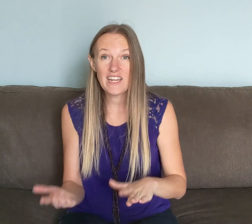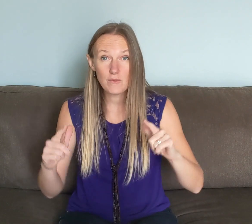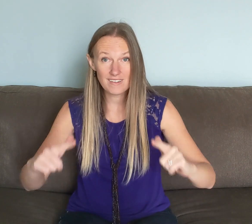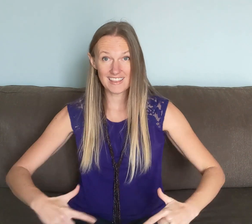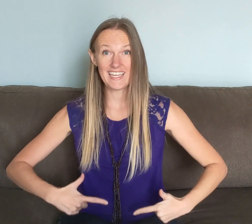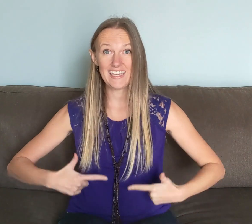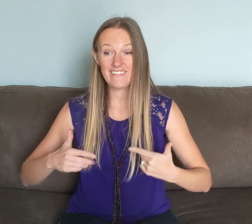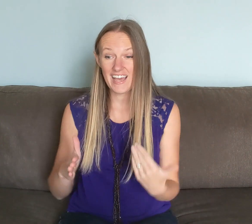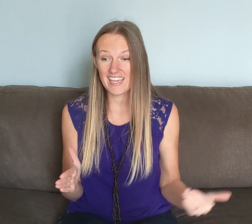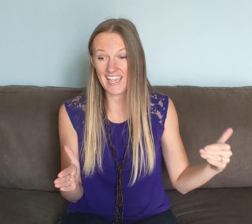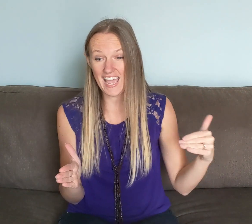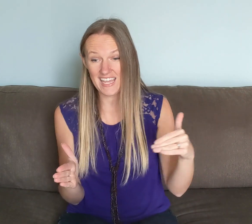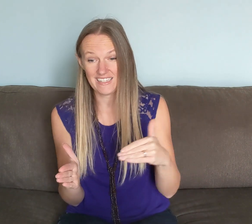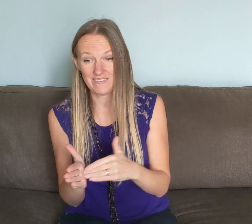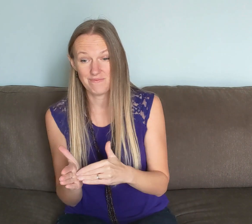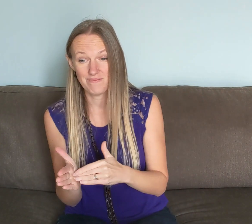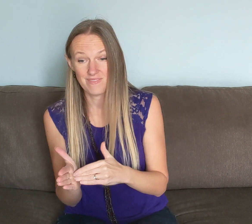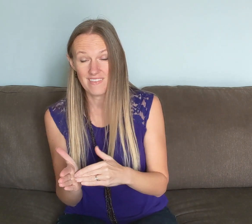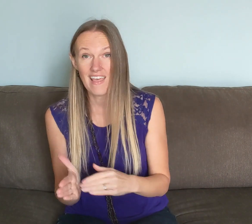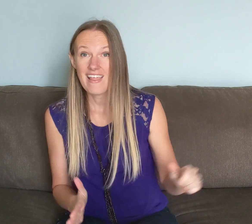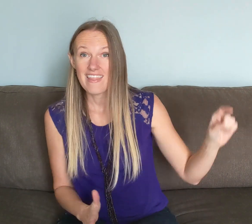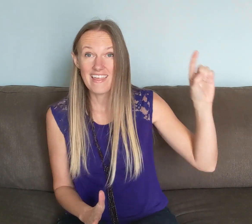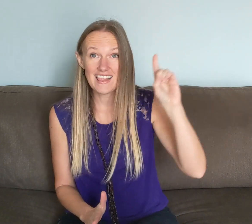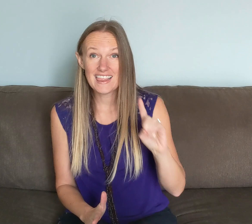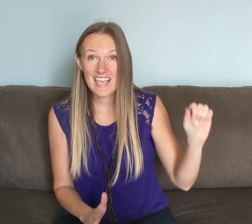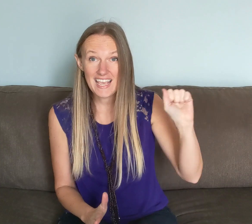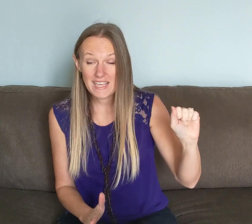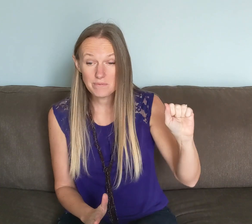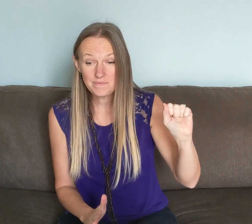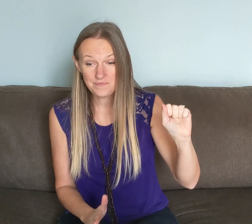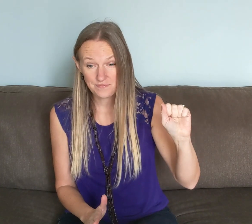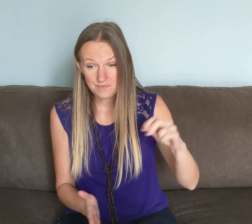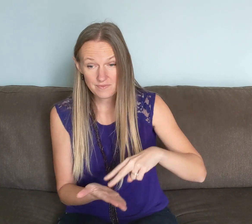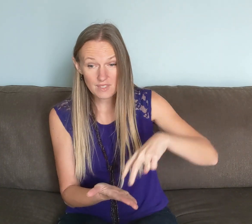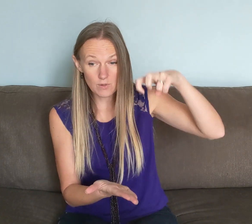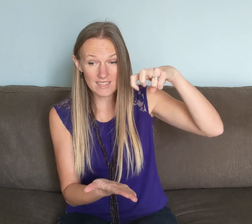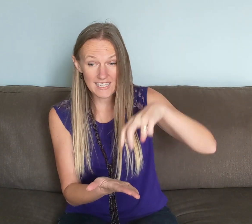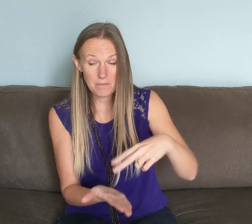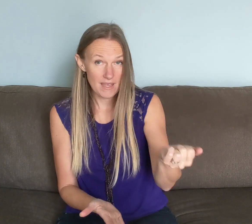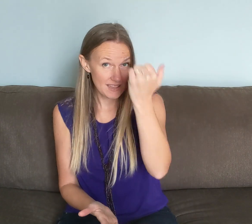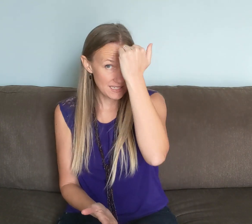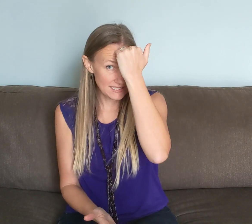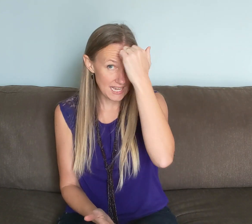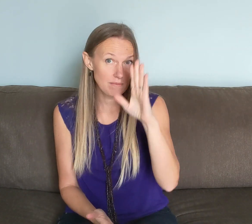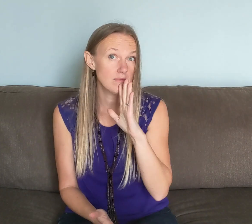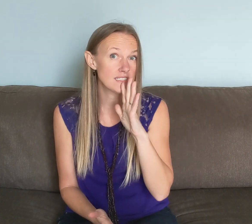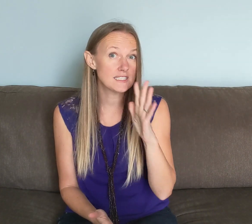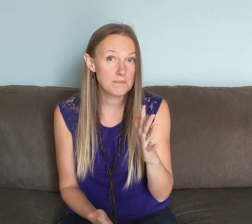dead will live again. The lame will leap, the dumb will